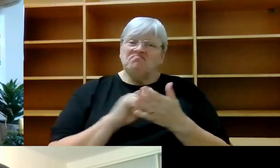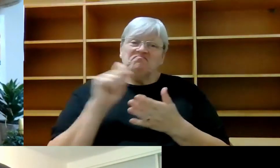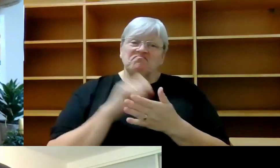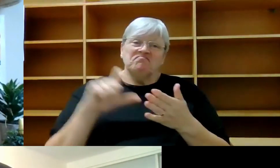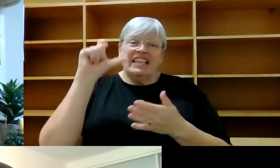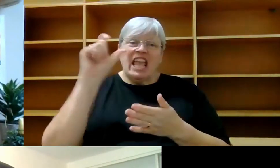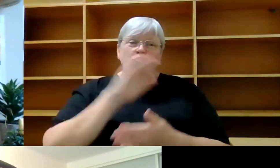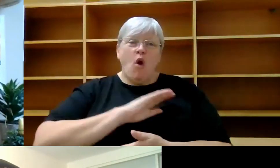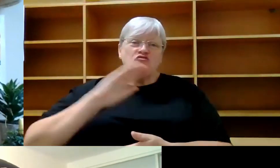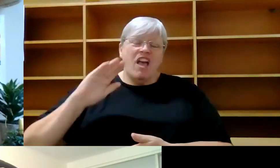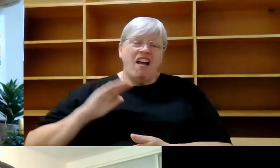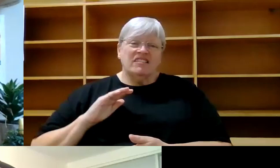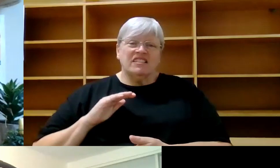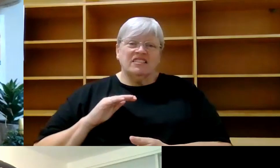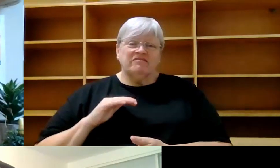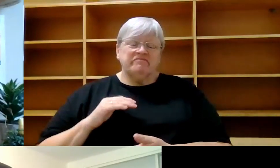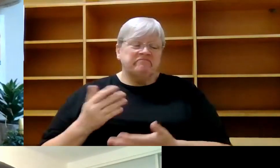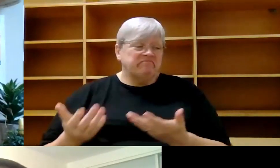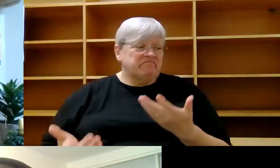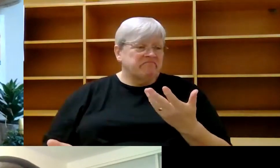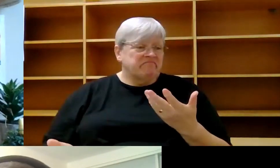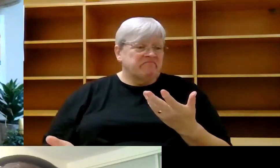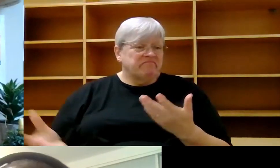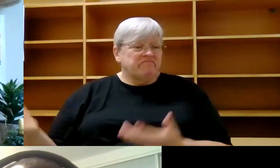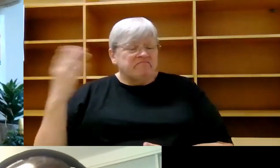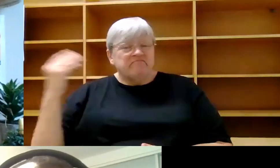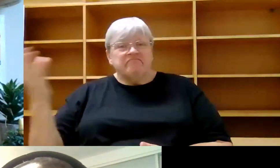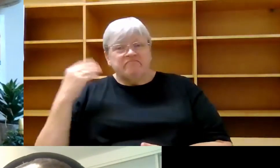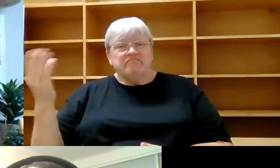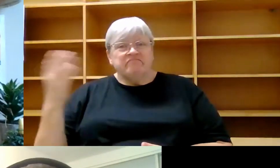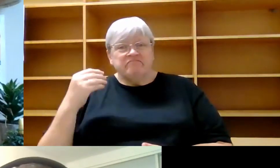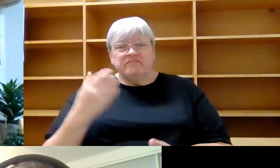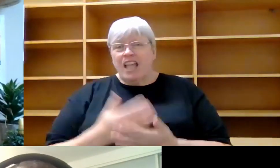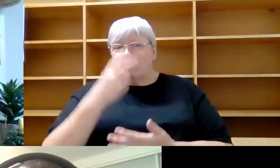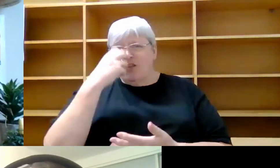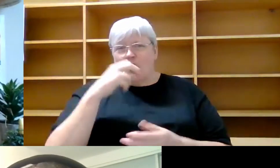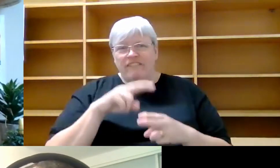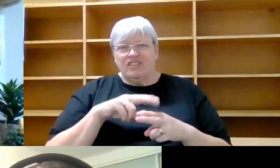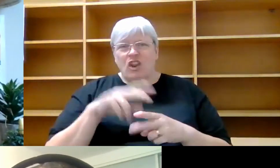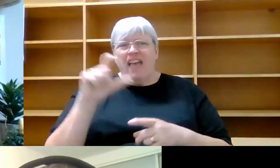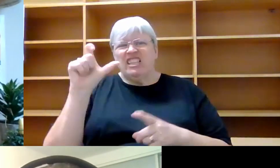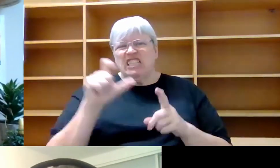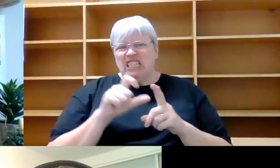Warriors, I put on my, I'm still very old fashioned. I have CDs.